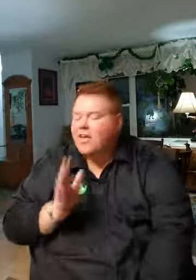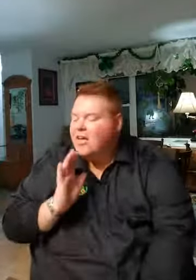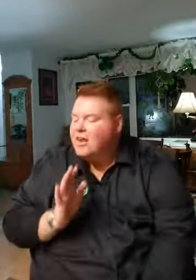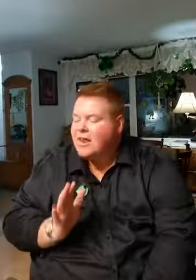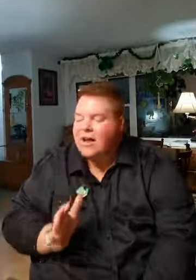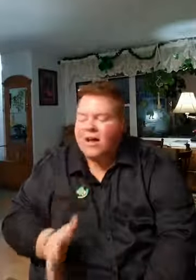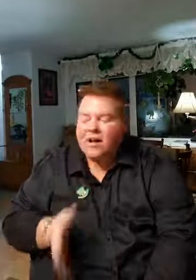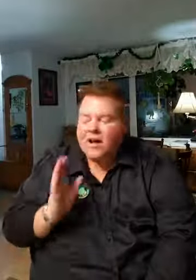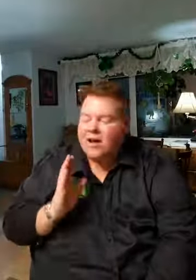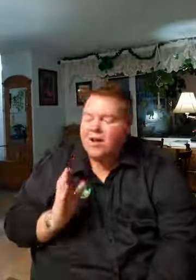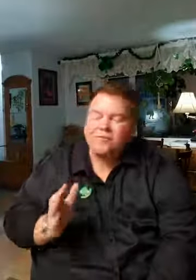love